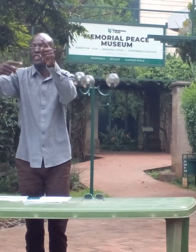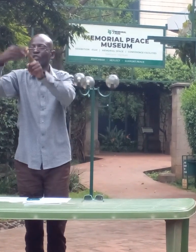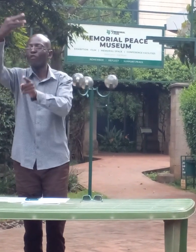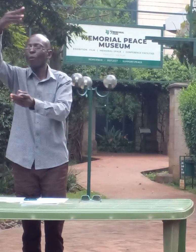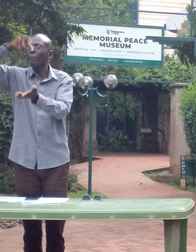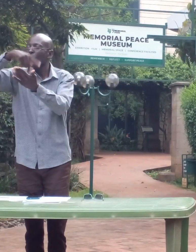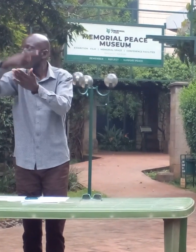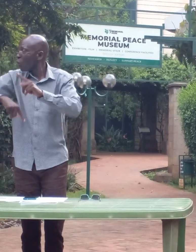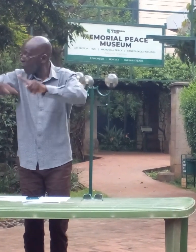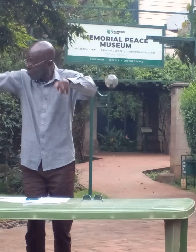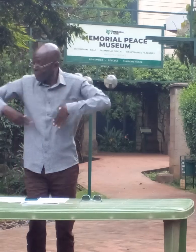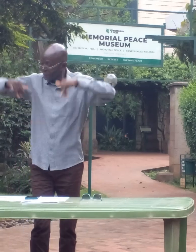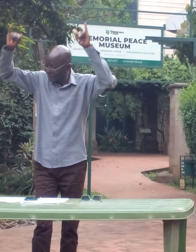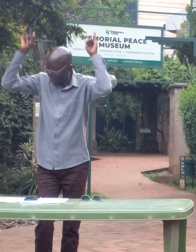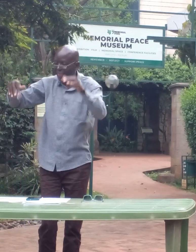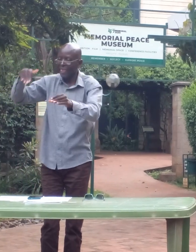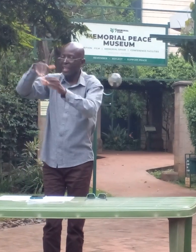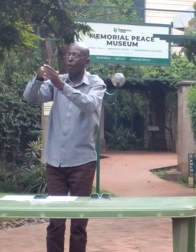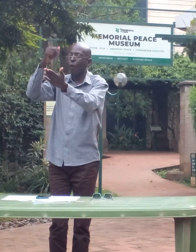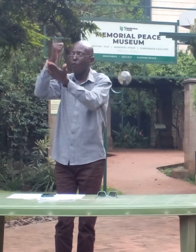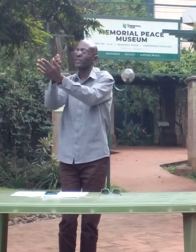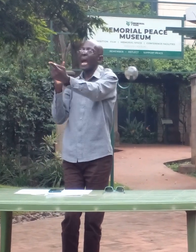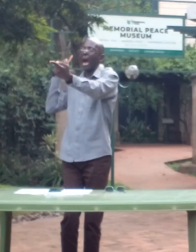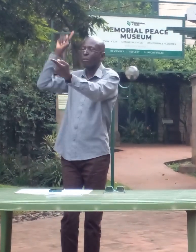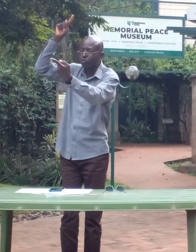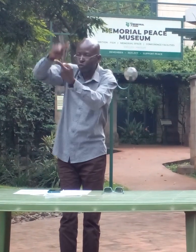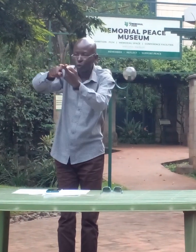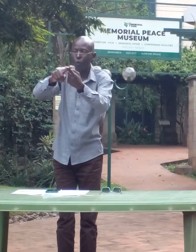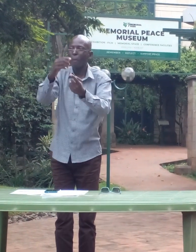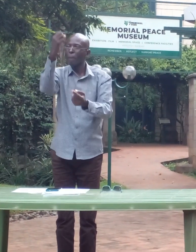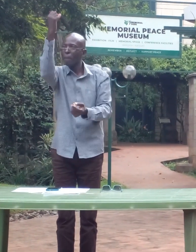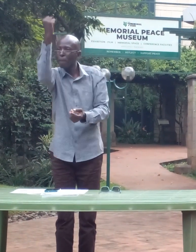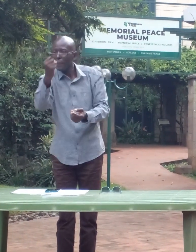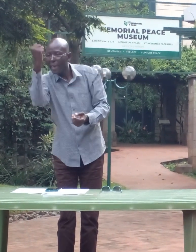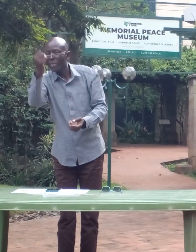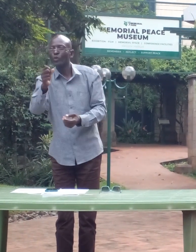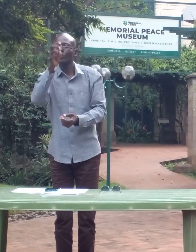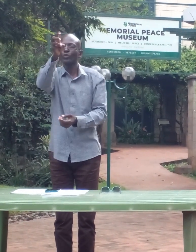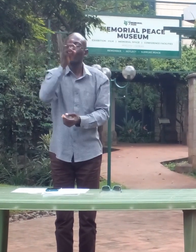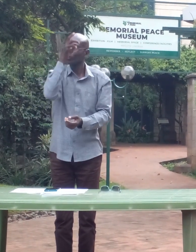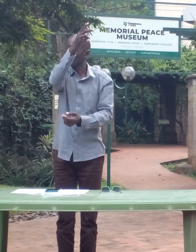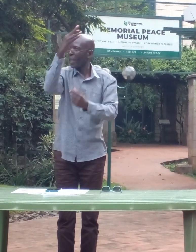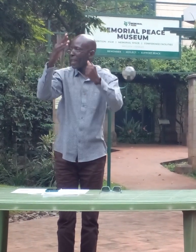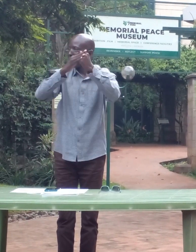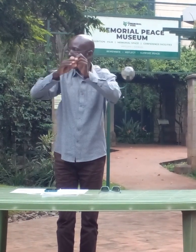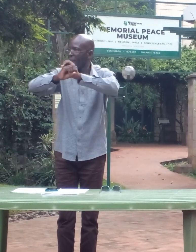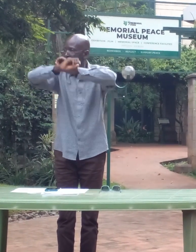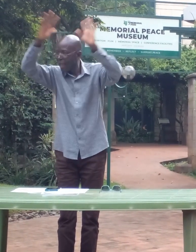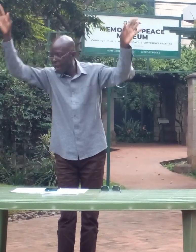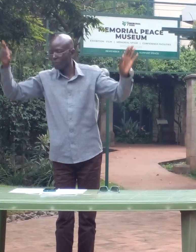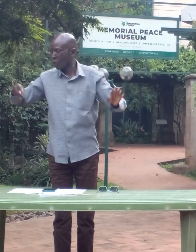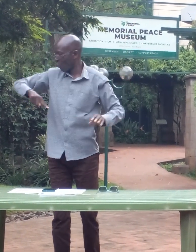moving forward for the next 4 years, we will stay in office up to May 2029. Is that